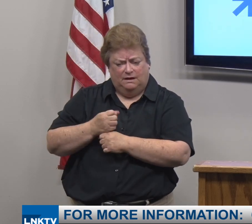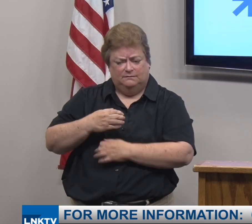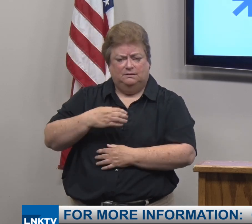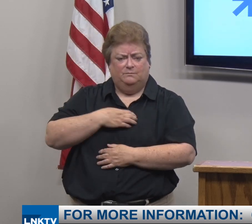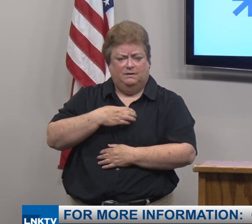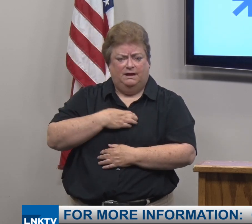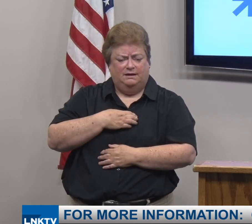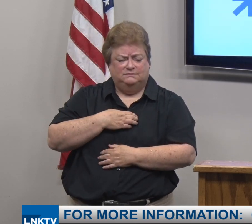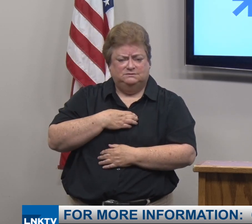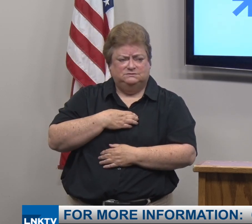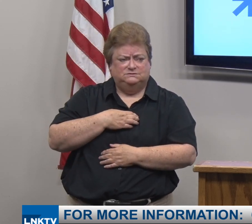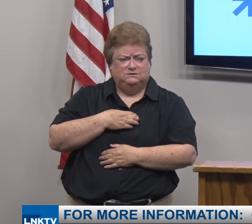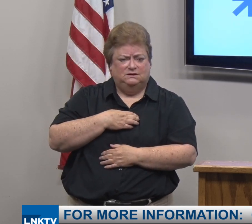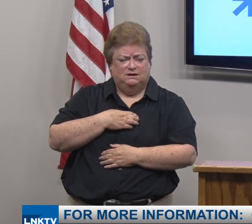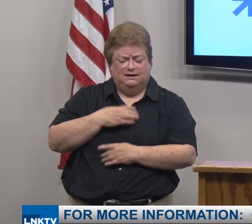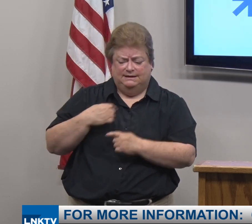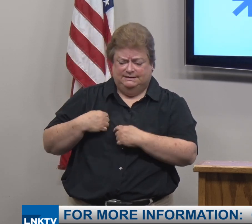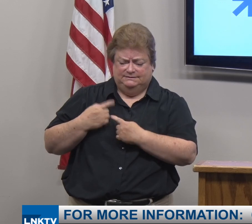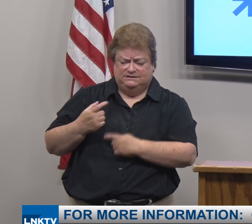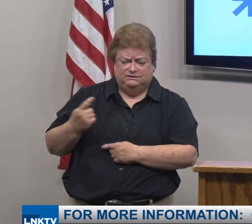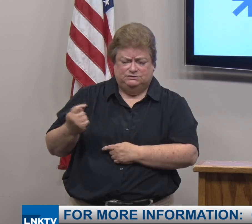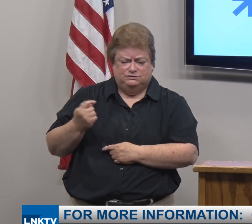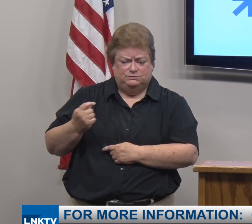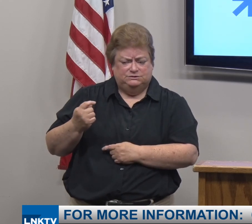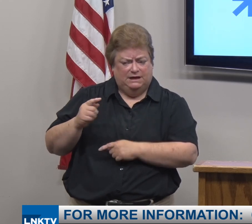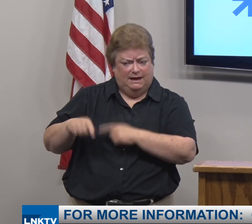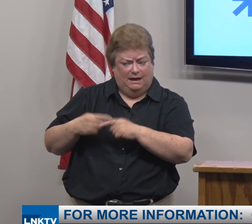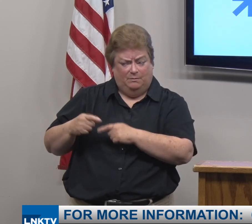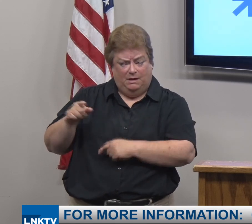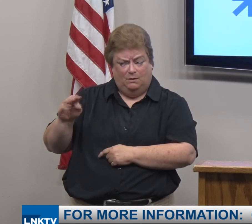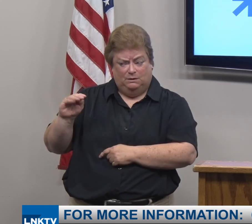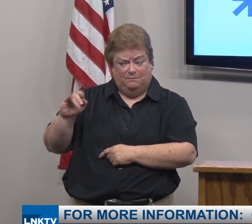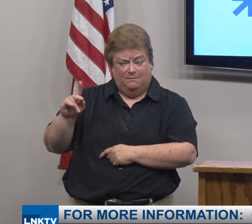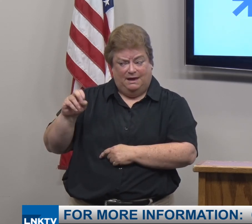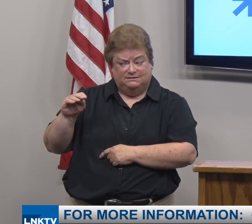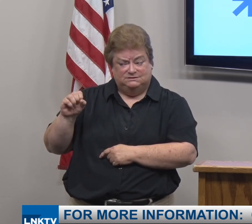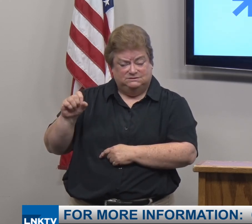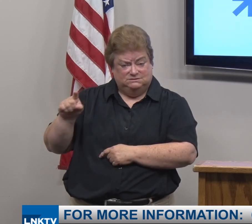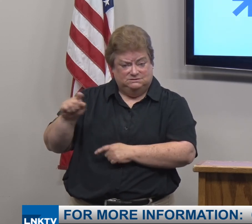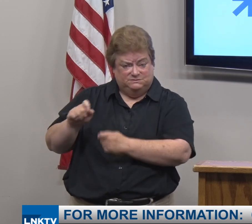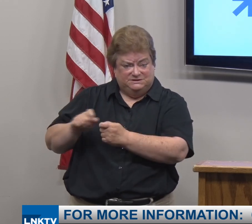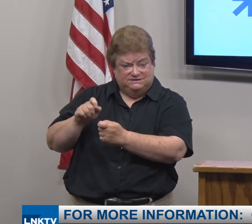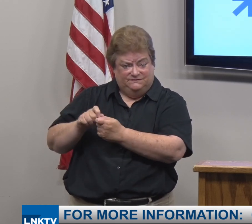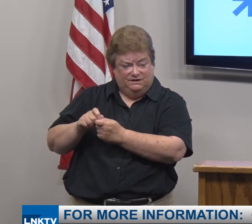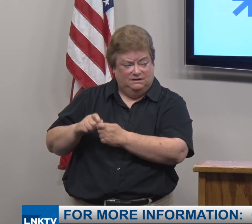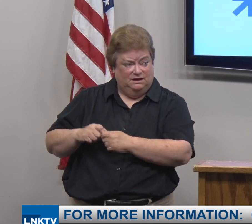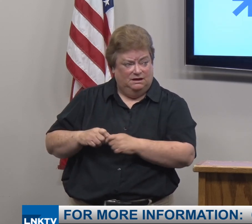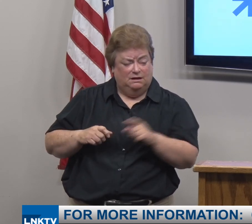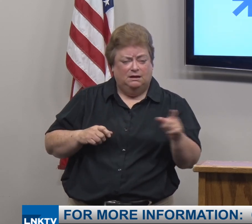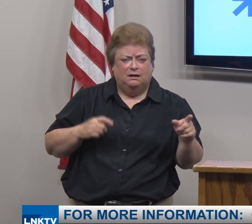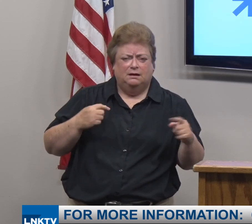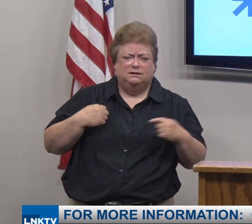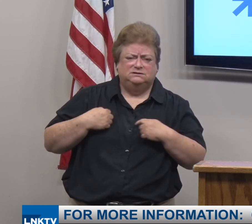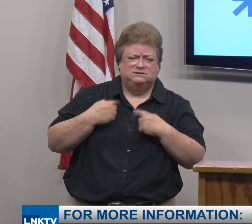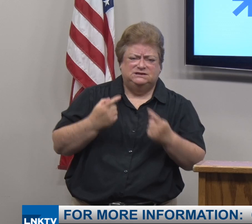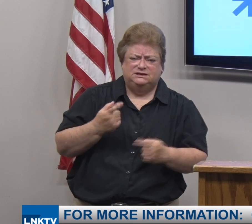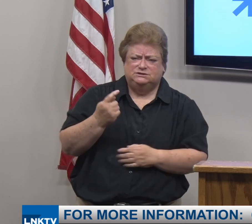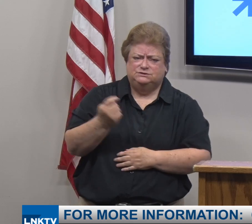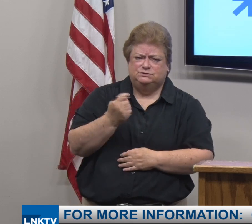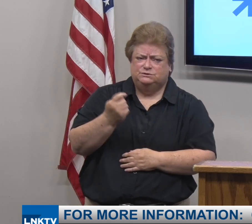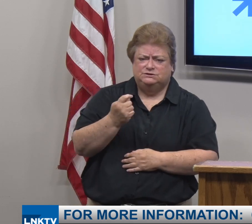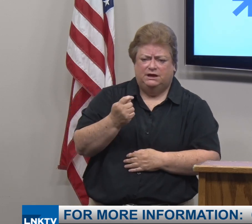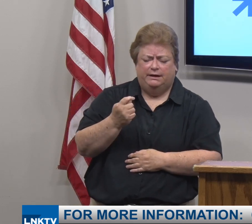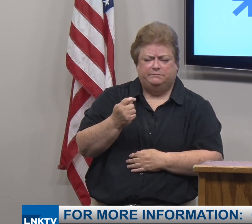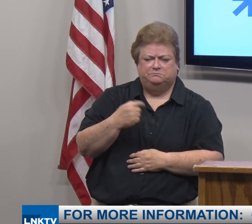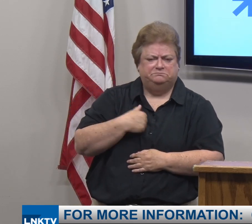complaints since Tuesday about Madison specifically? Since Tuesday, I'm not aware